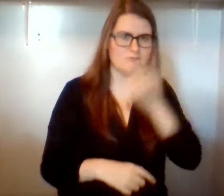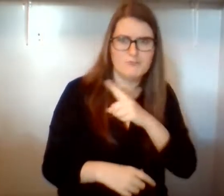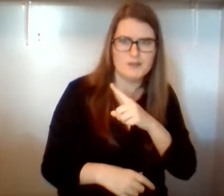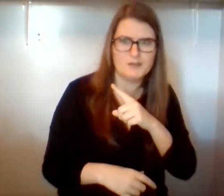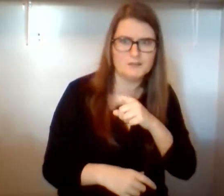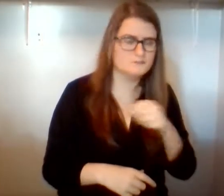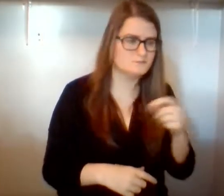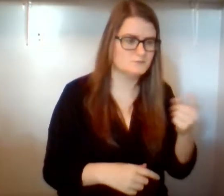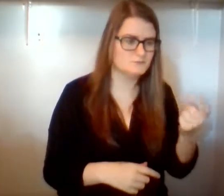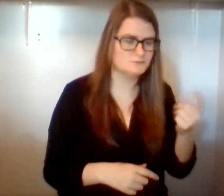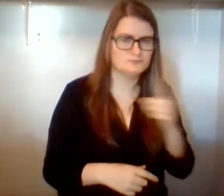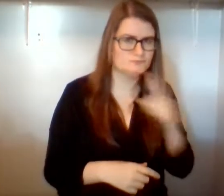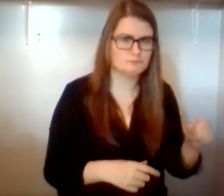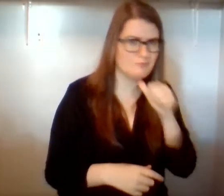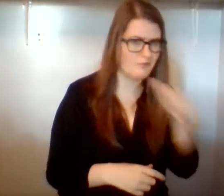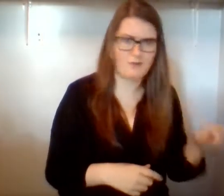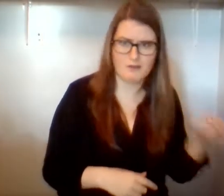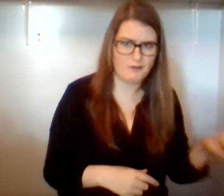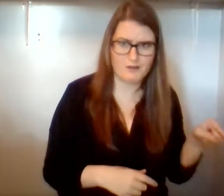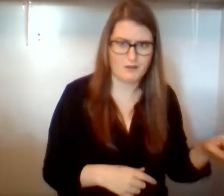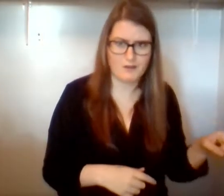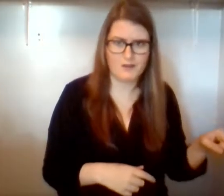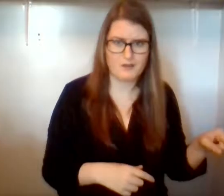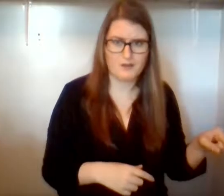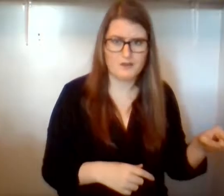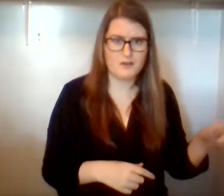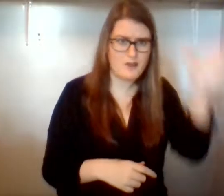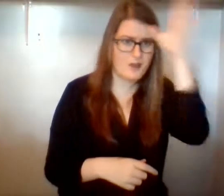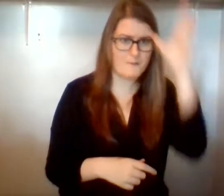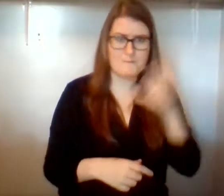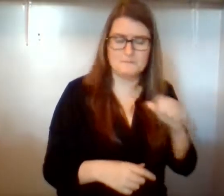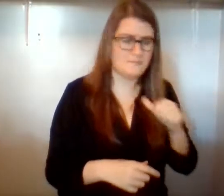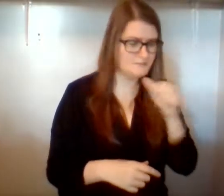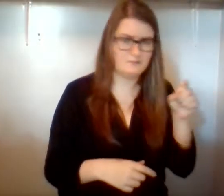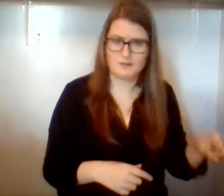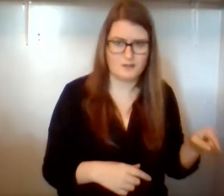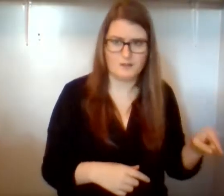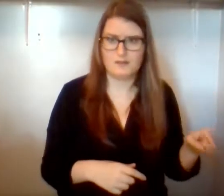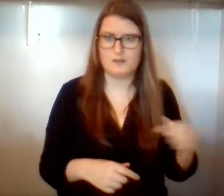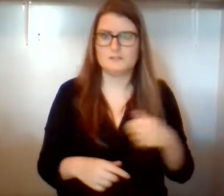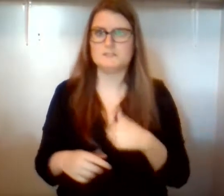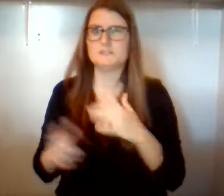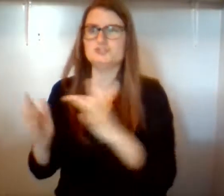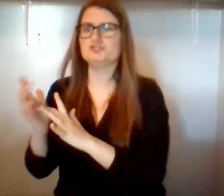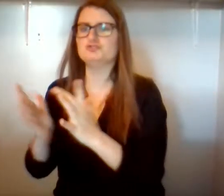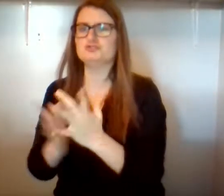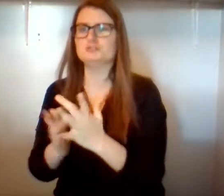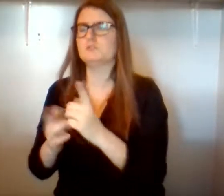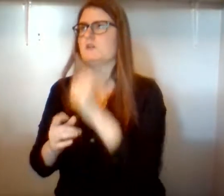the incarnation of the God of the universe into this world to save us and our children in order